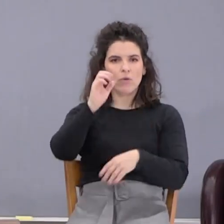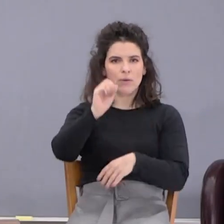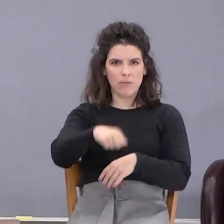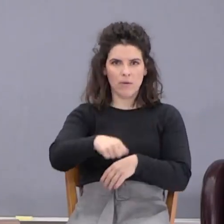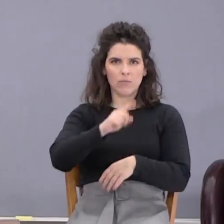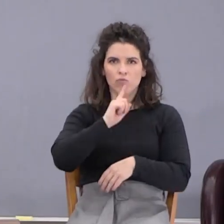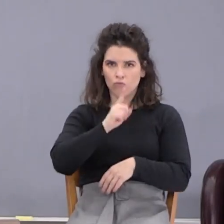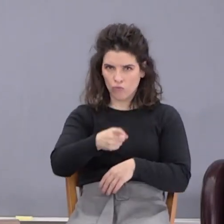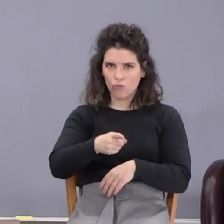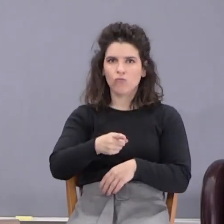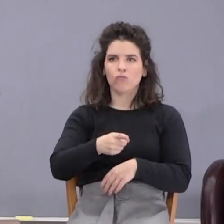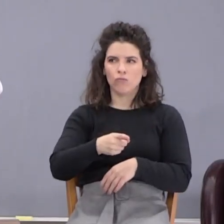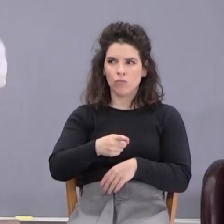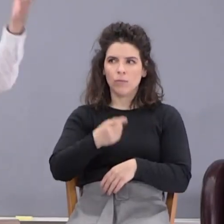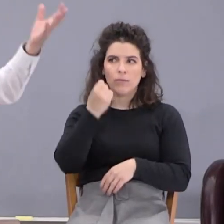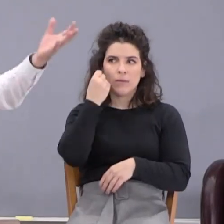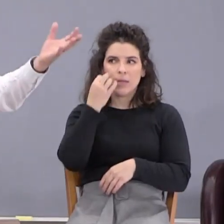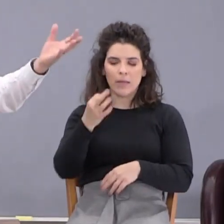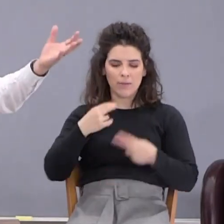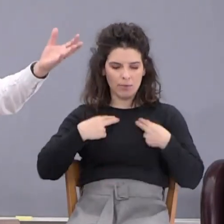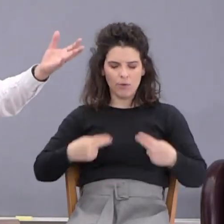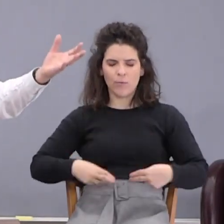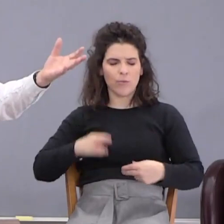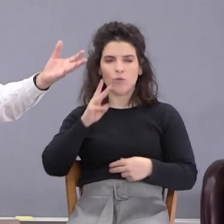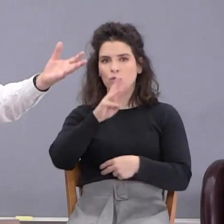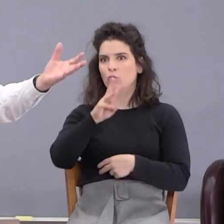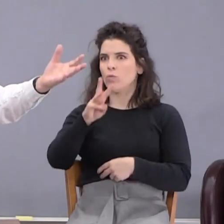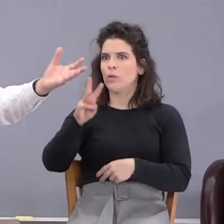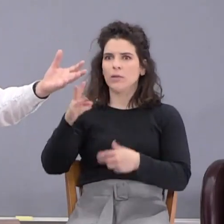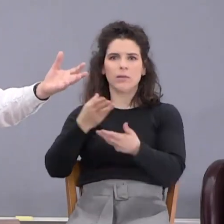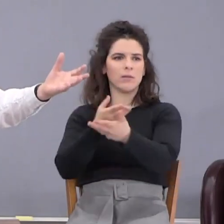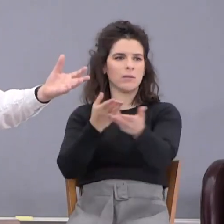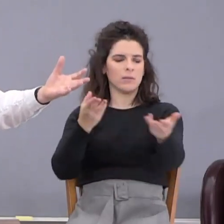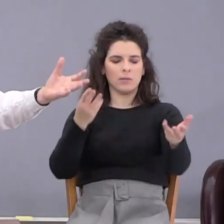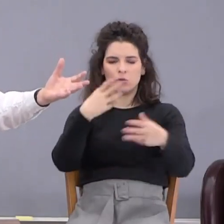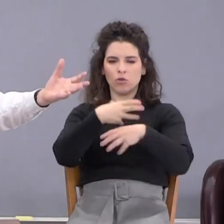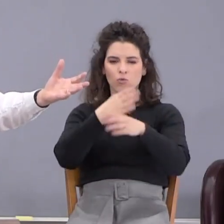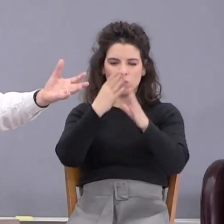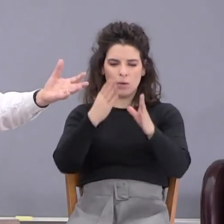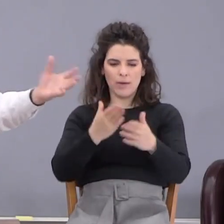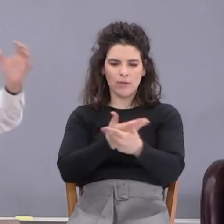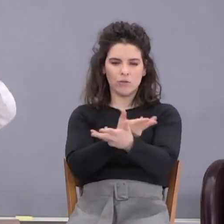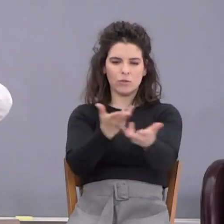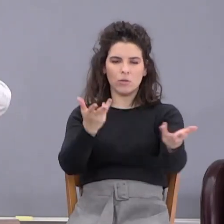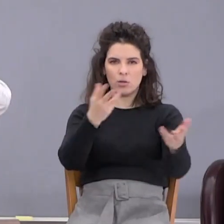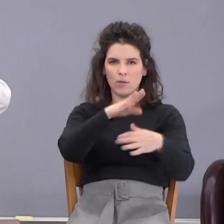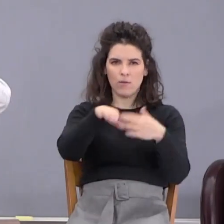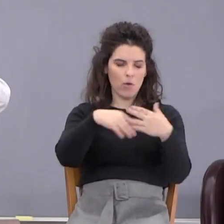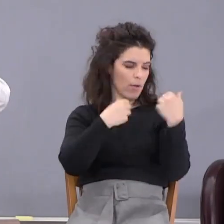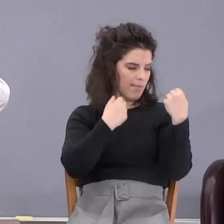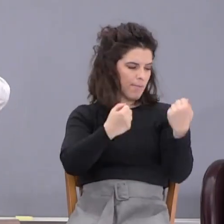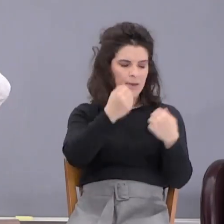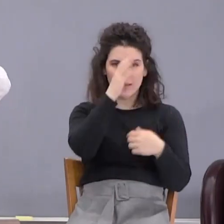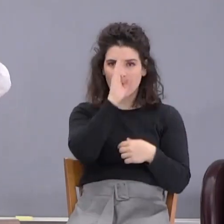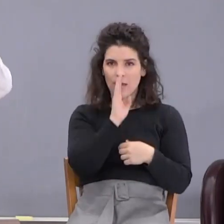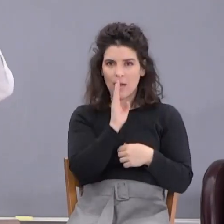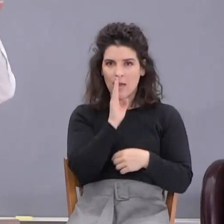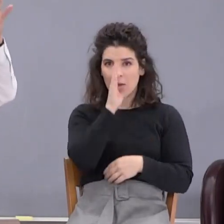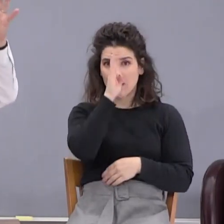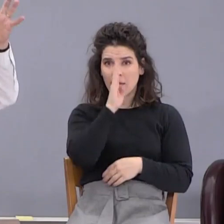humanity would just witness the creative handiwork of Almighty God, God